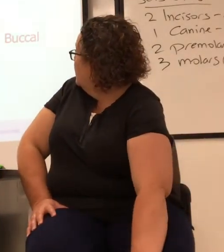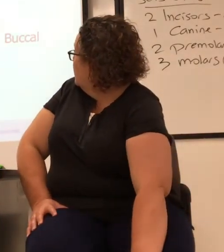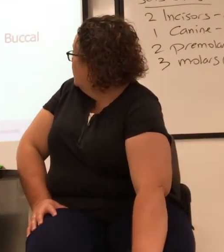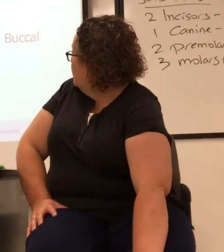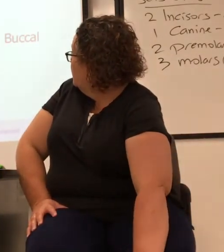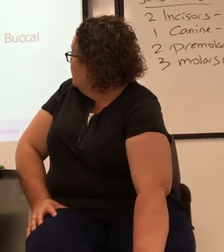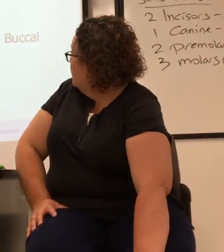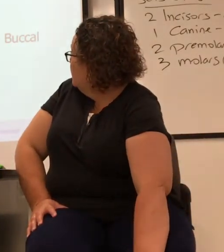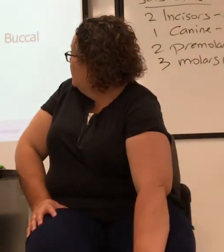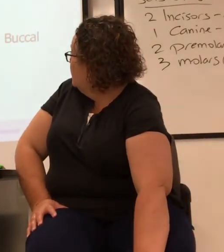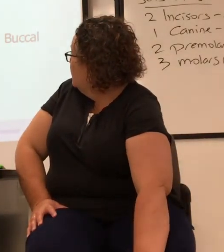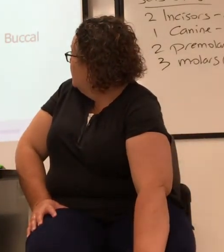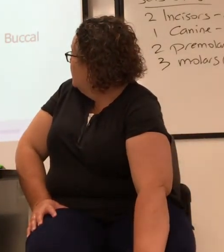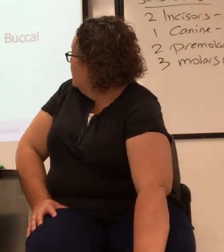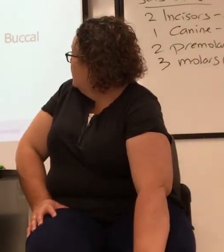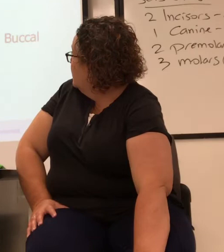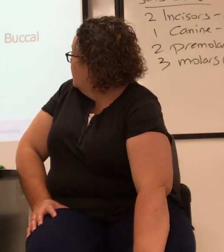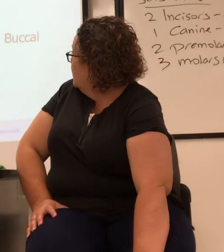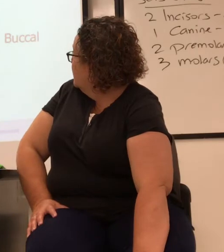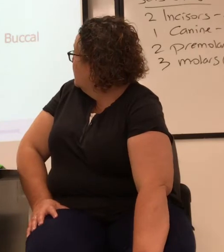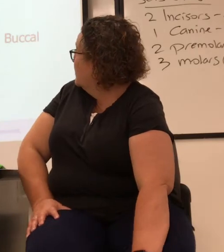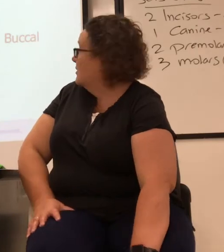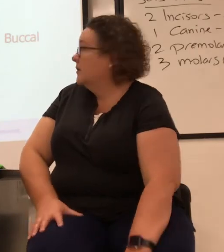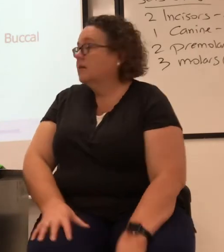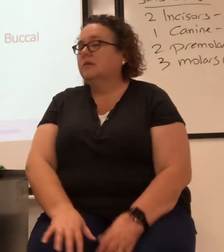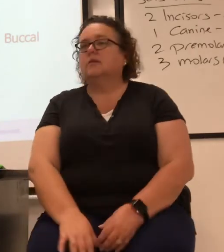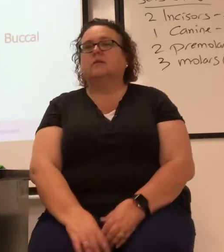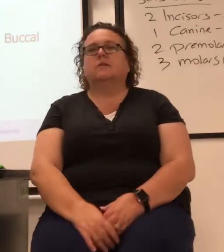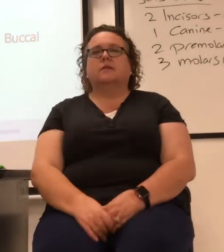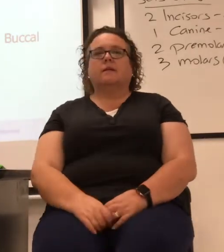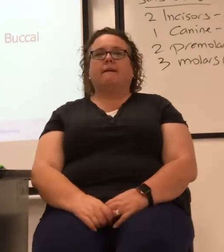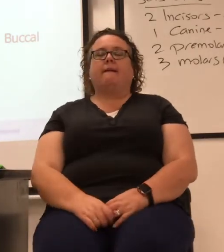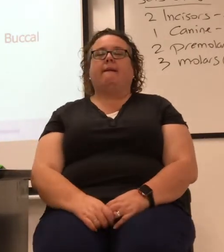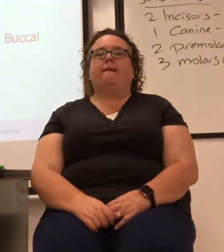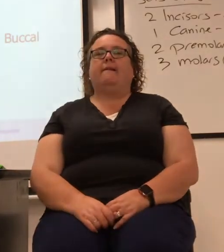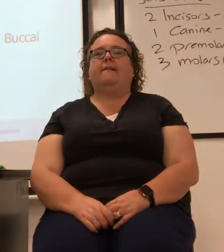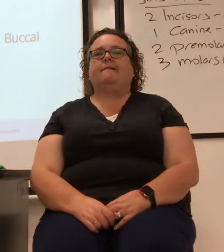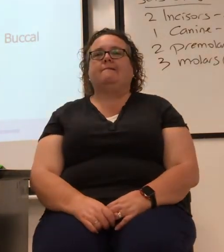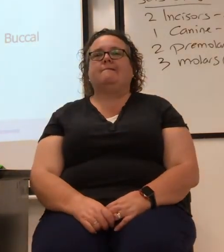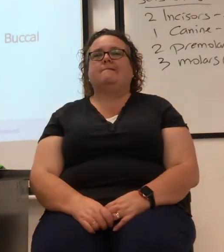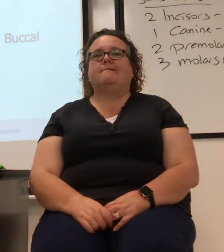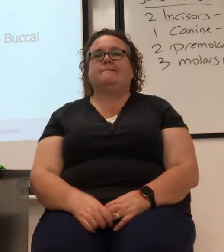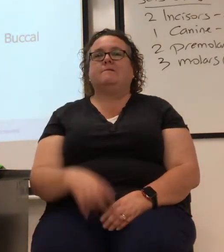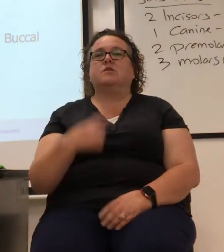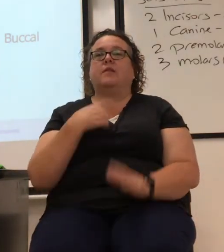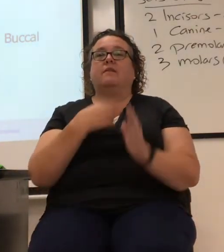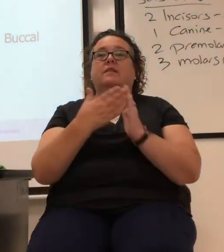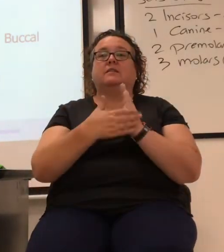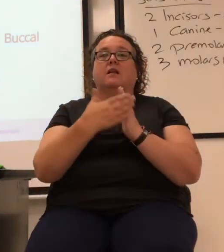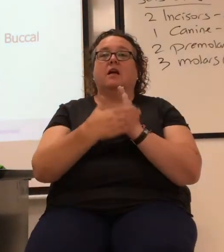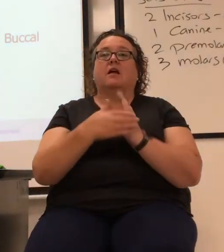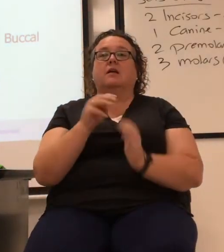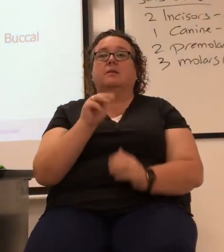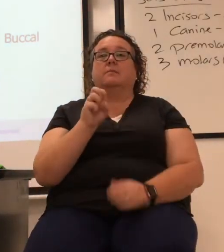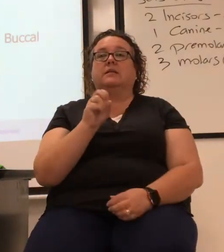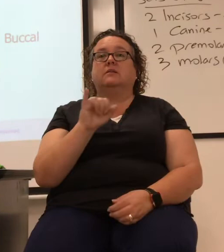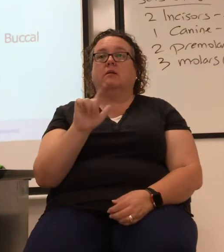So they kind of have like this. And so when they have this side being mesial,